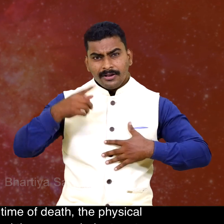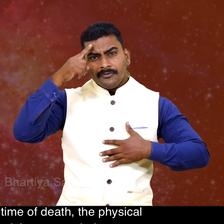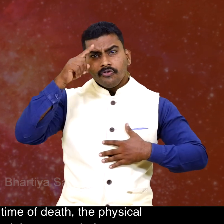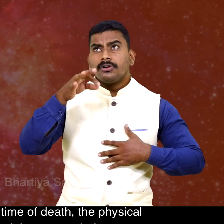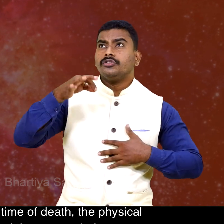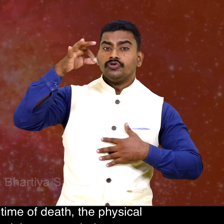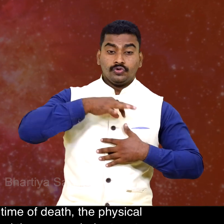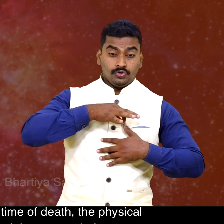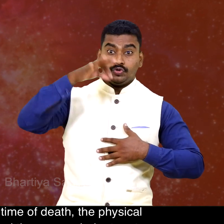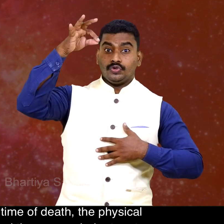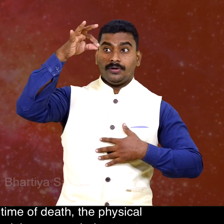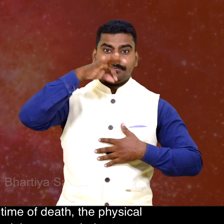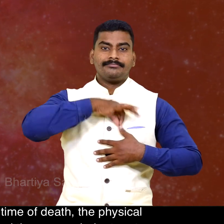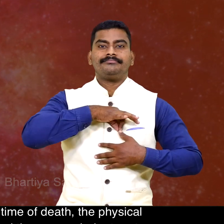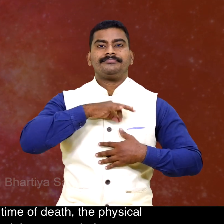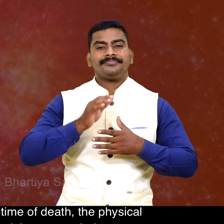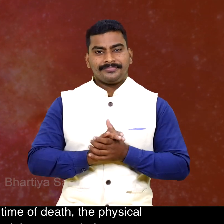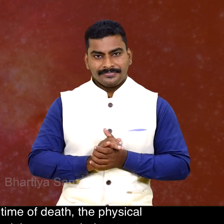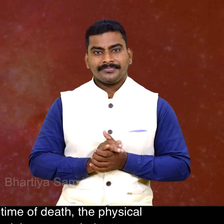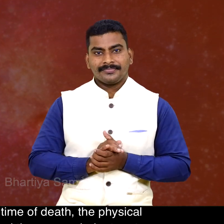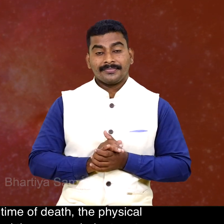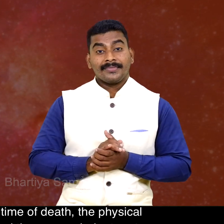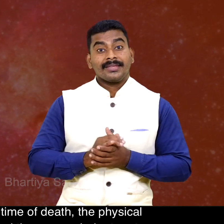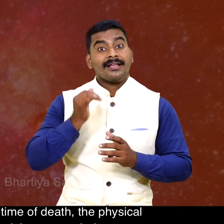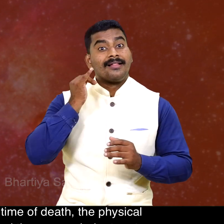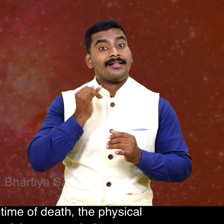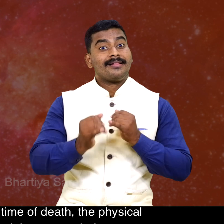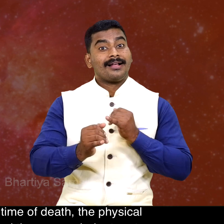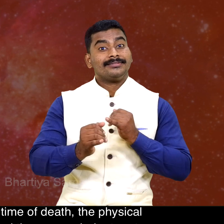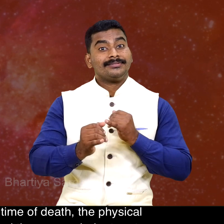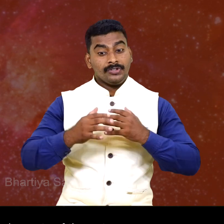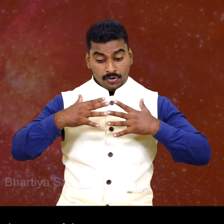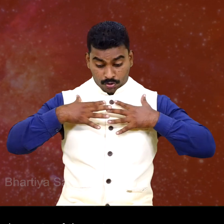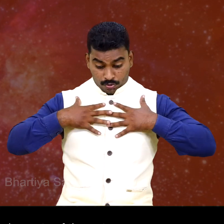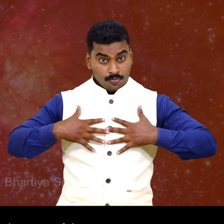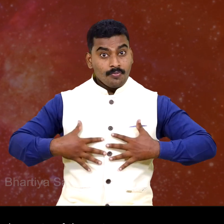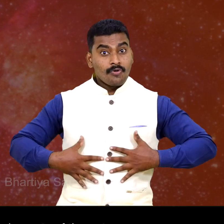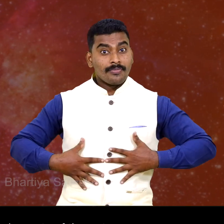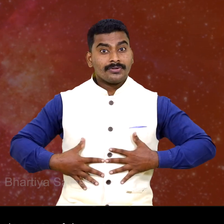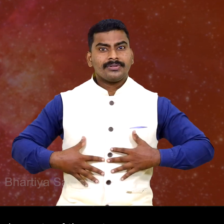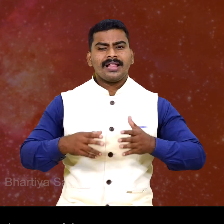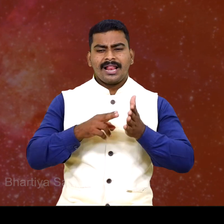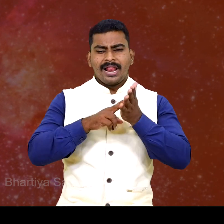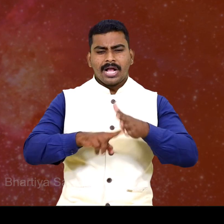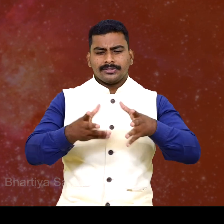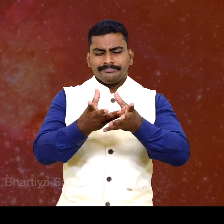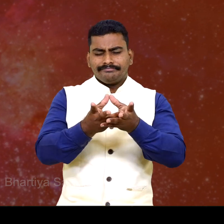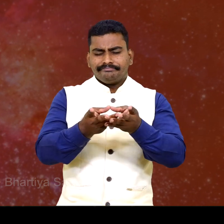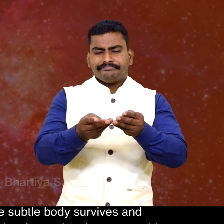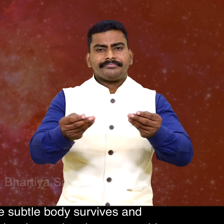the physical body and the gross mind return to the elements of the nature. But